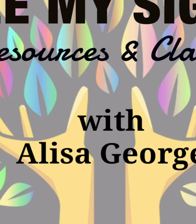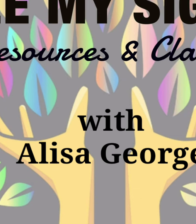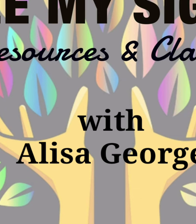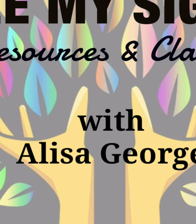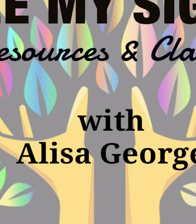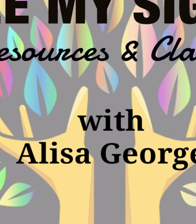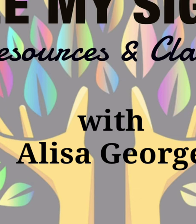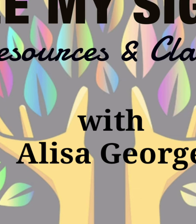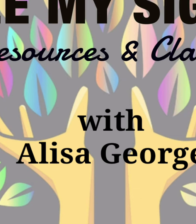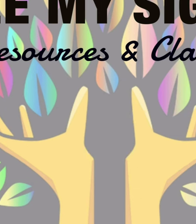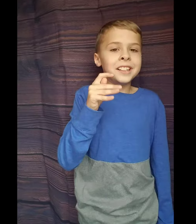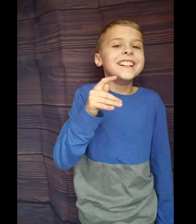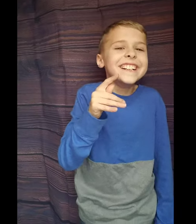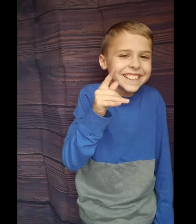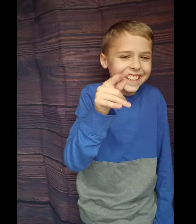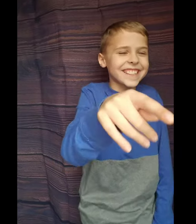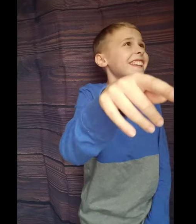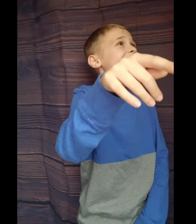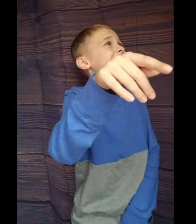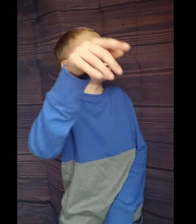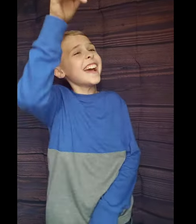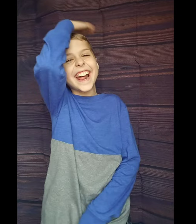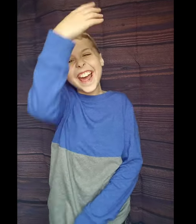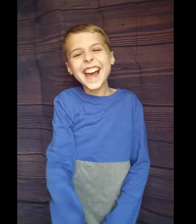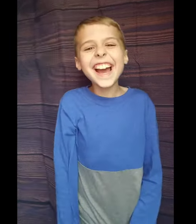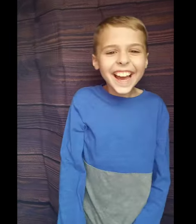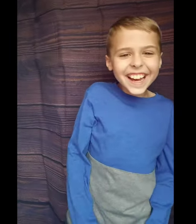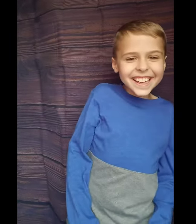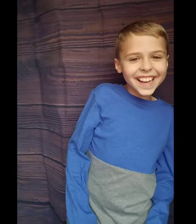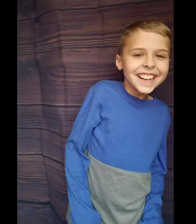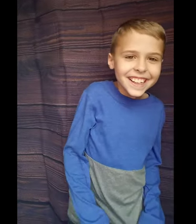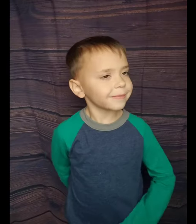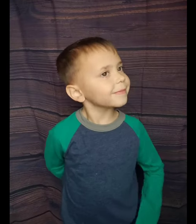Okay.